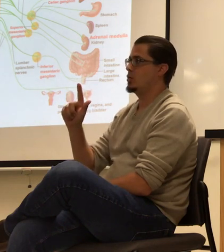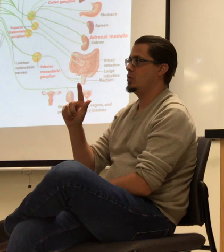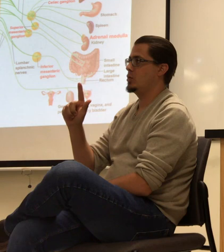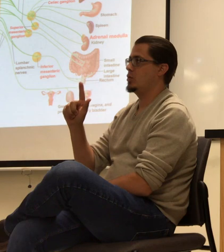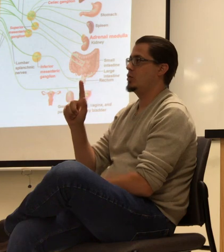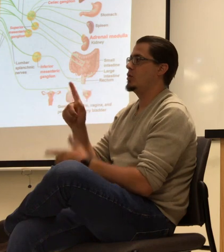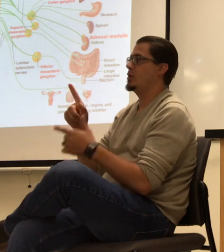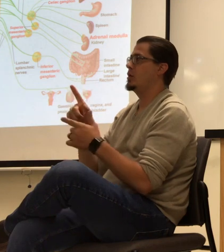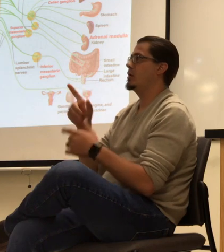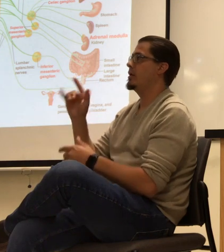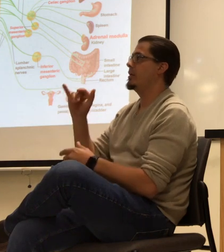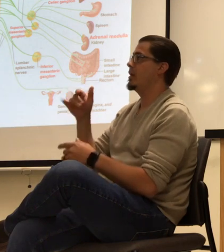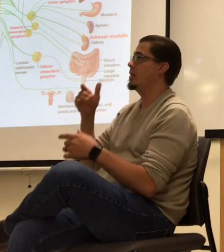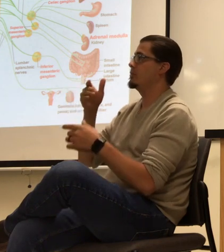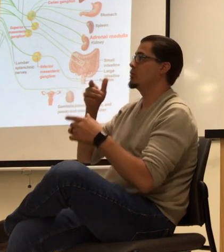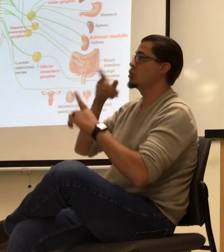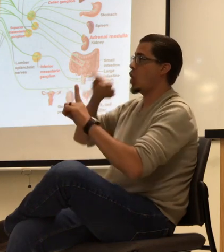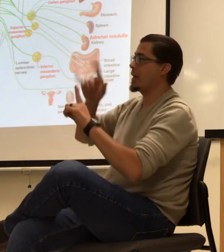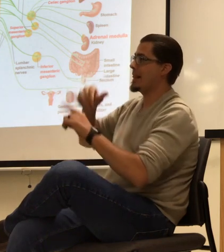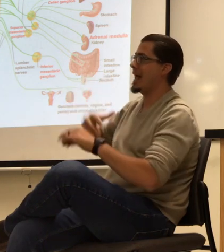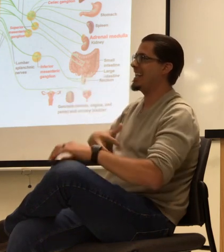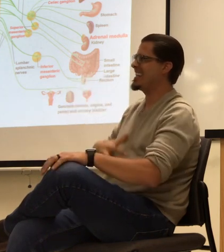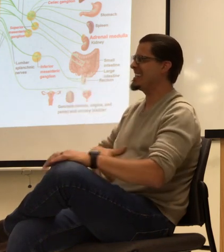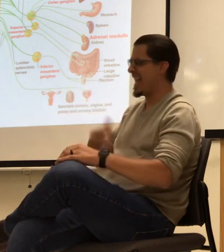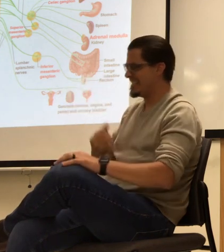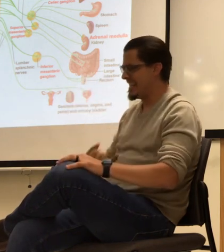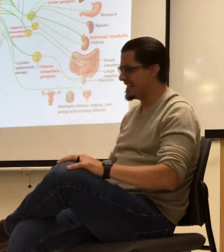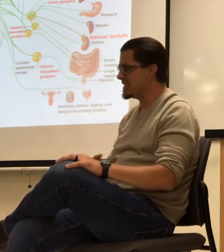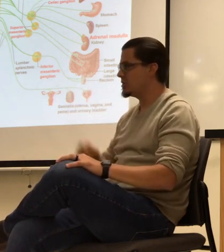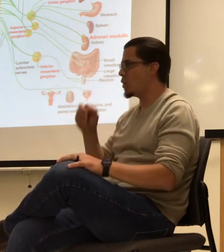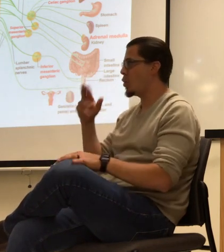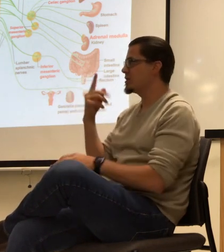target, you know, like intestines or something like that, like they show there.